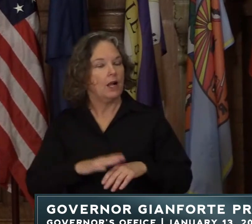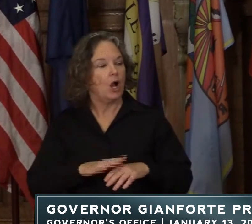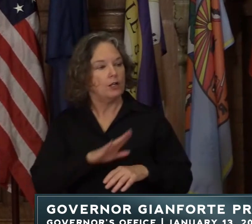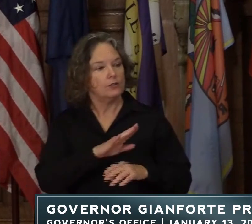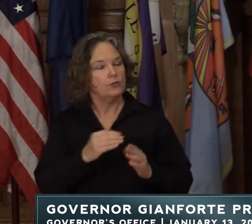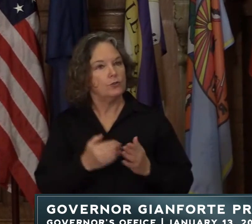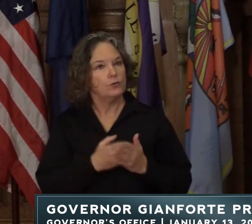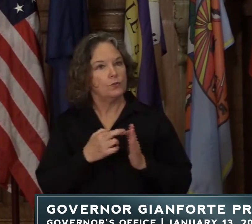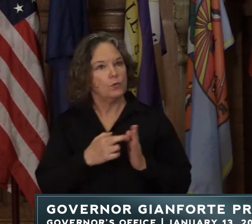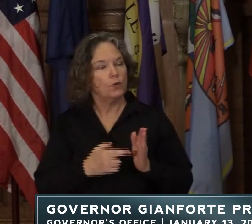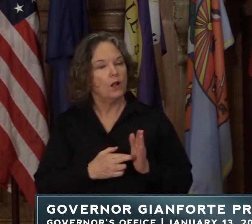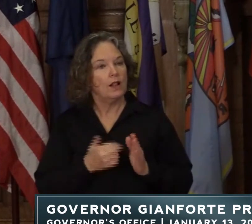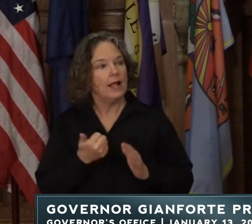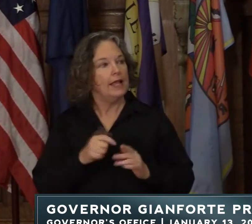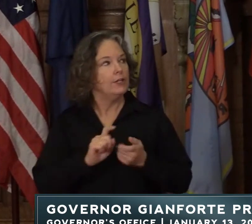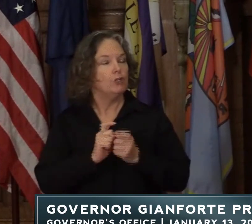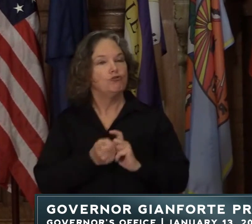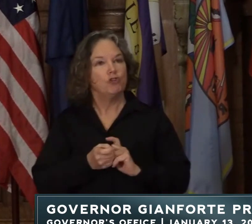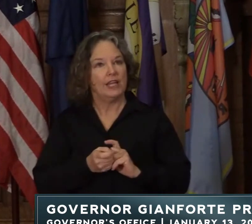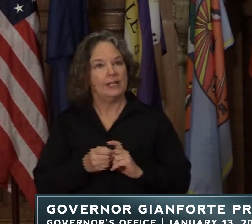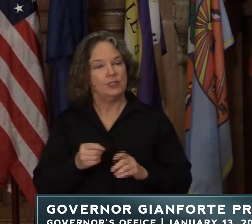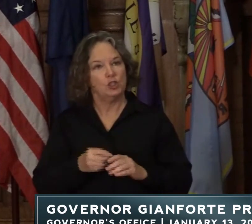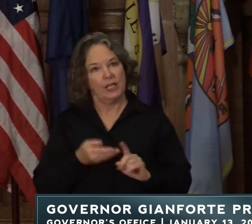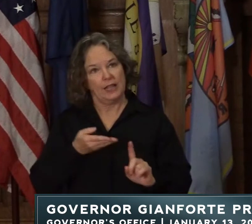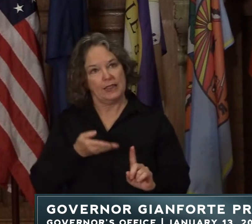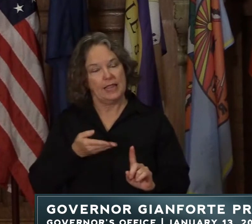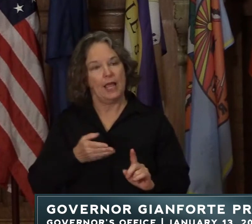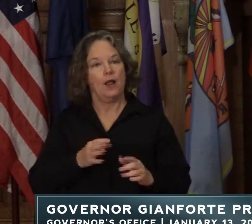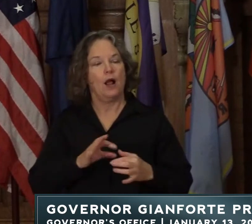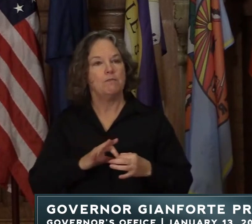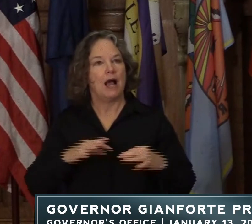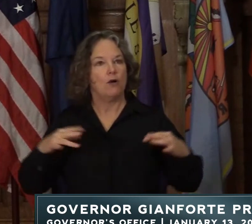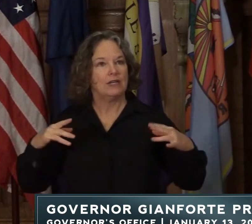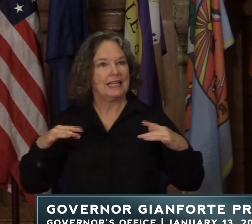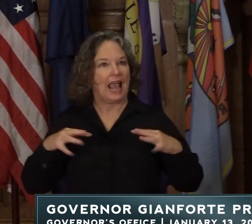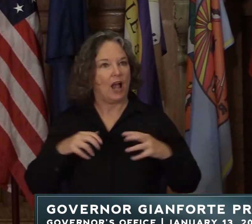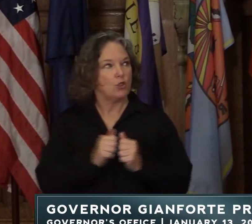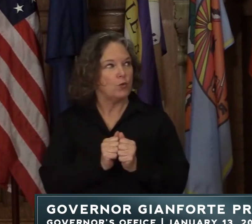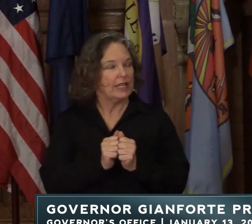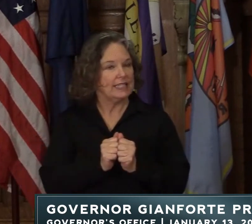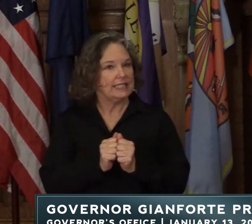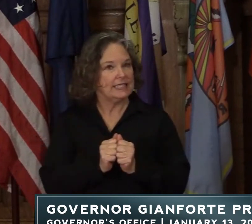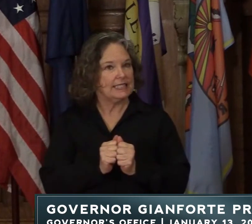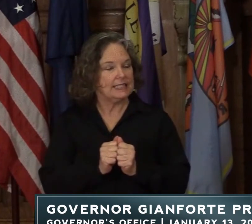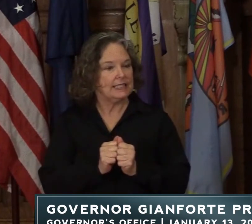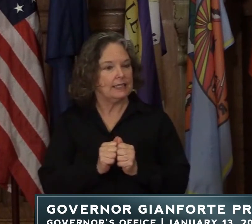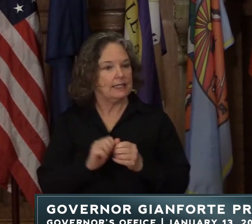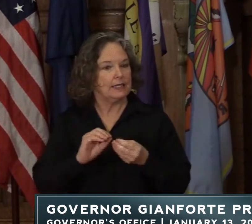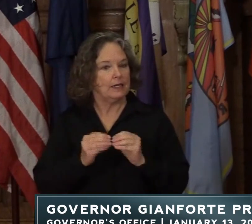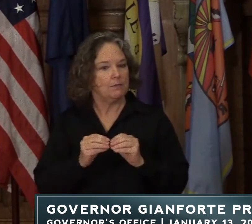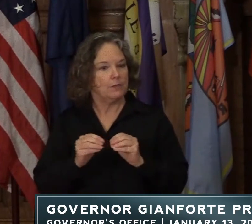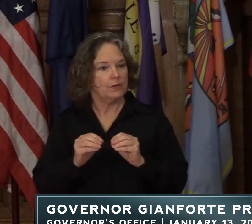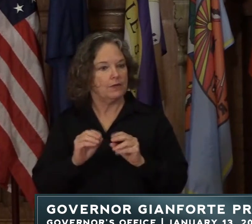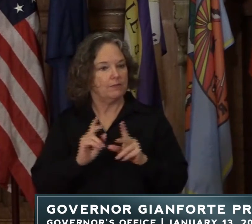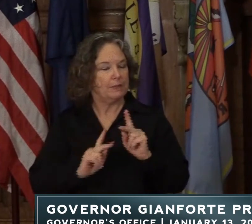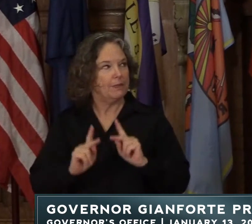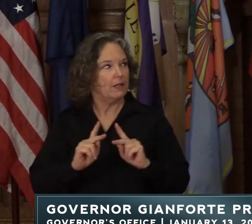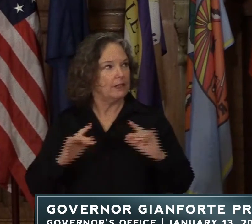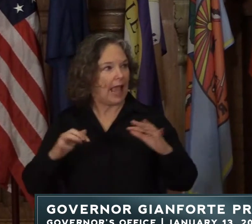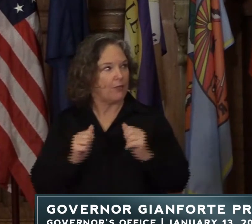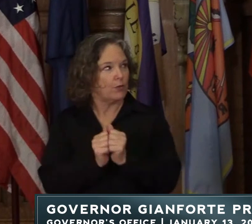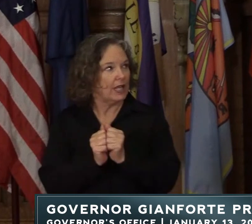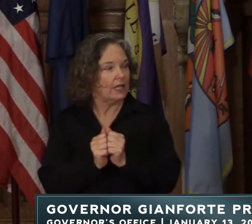you put out. Is there any change in there to the gathering recommendation on size of gatherings? Yeah, so